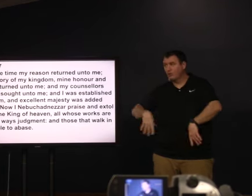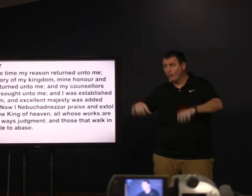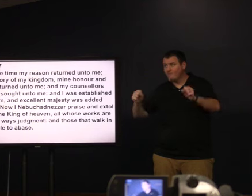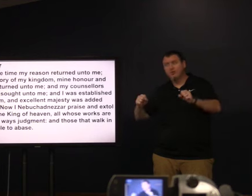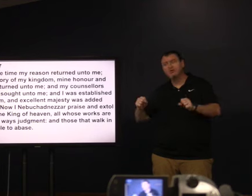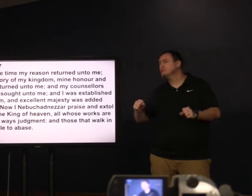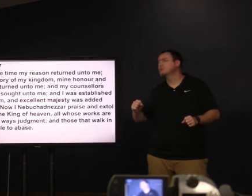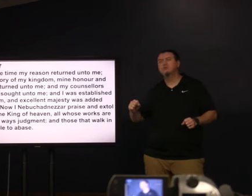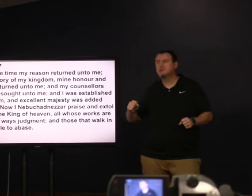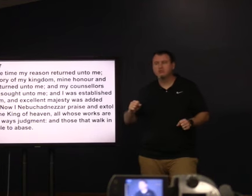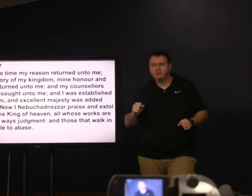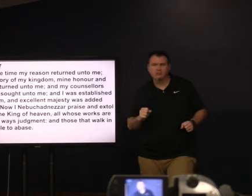and his grandson takes over.